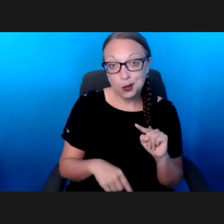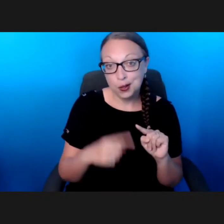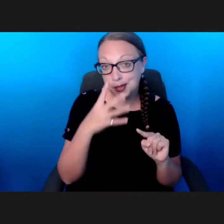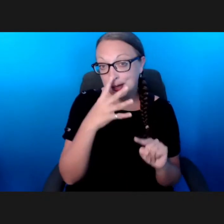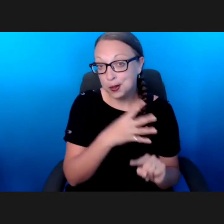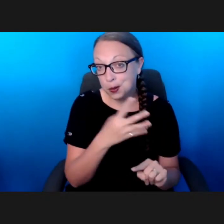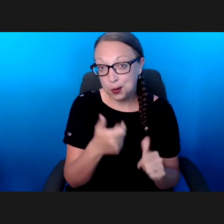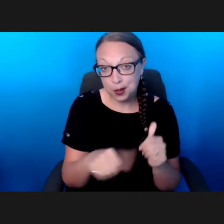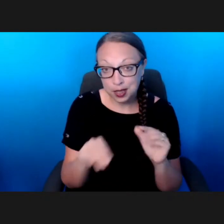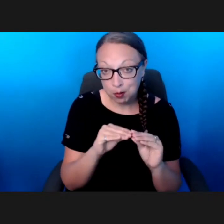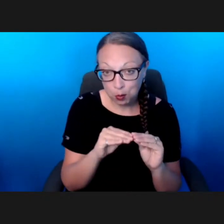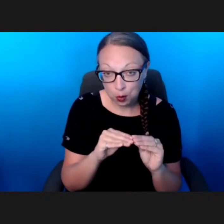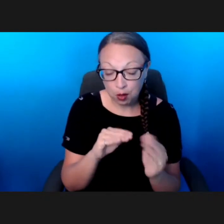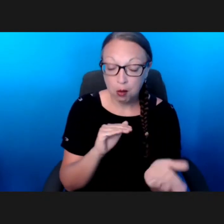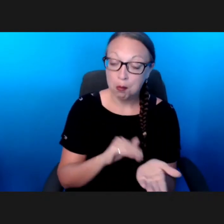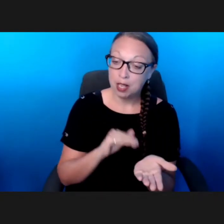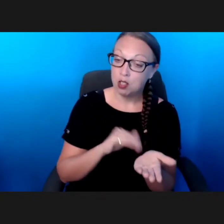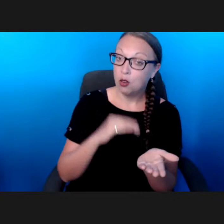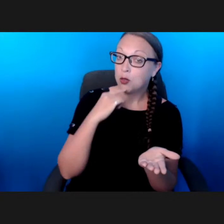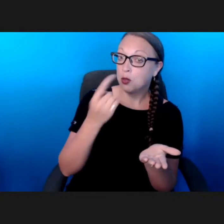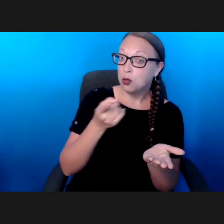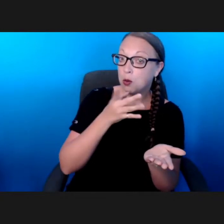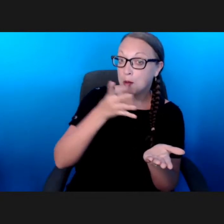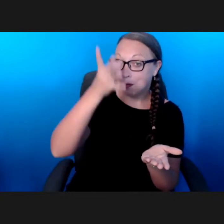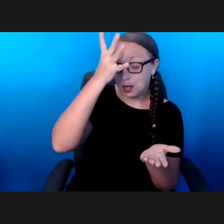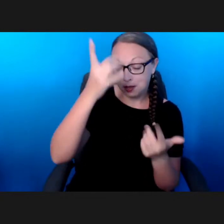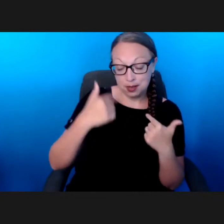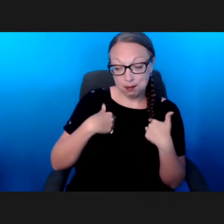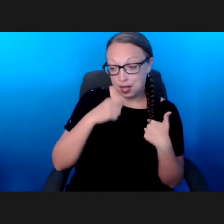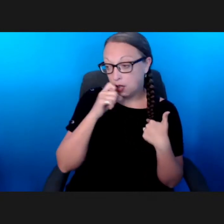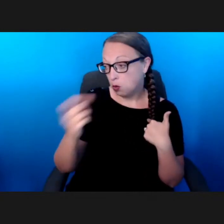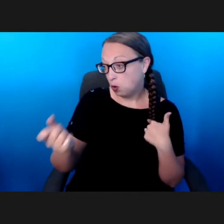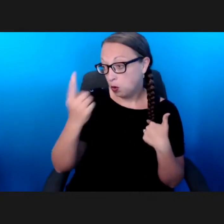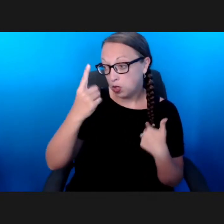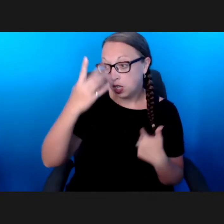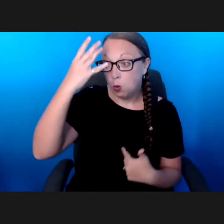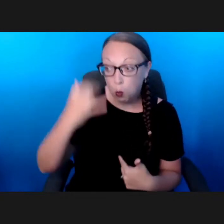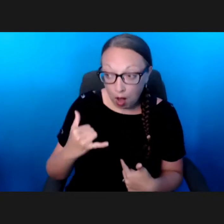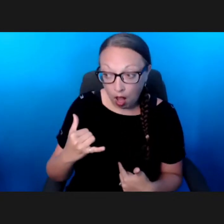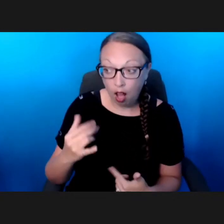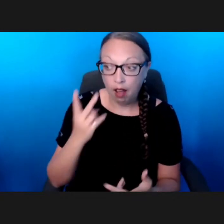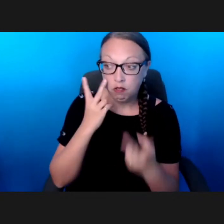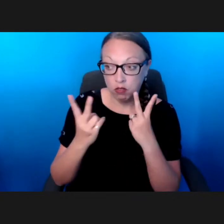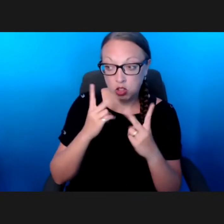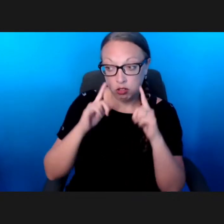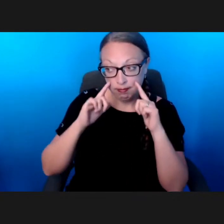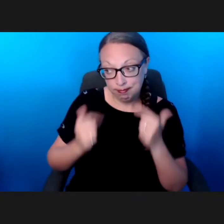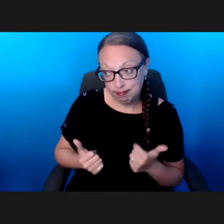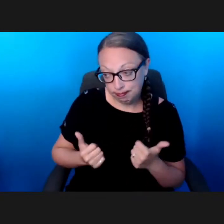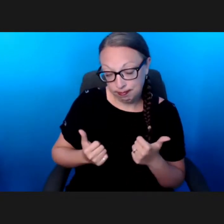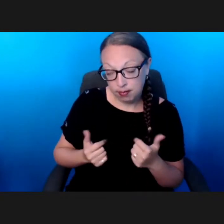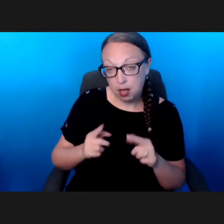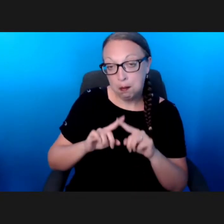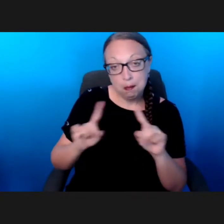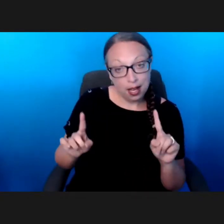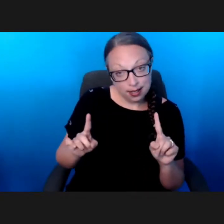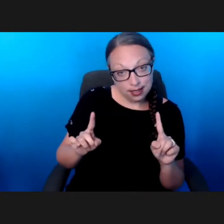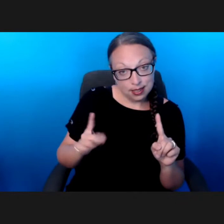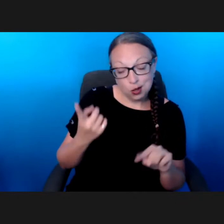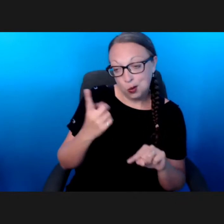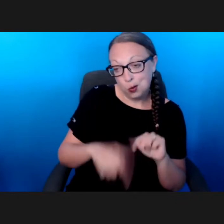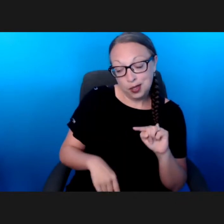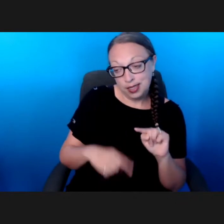doctor counseled that although he did not understand the cause of my visual deterioration, the reality of it could not be